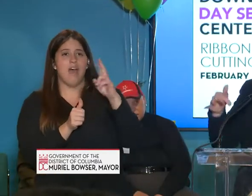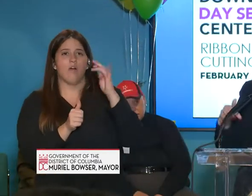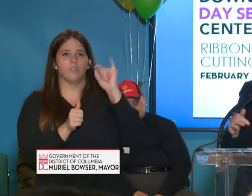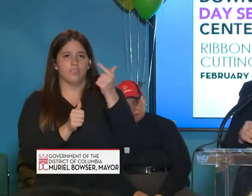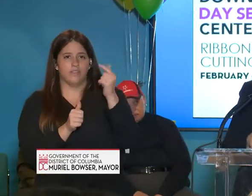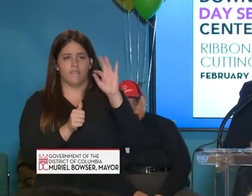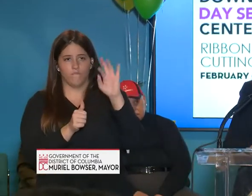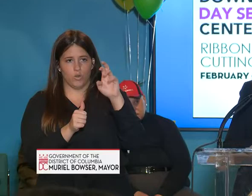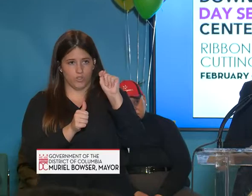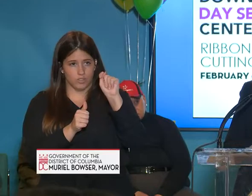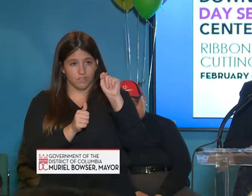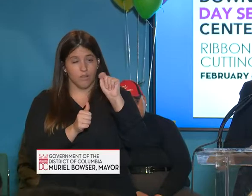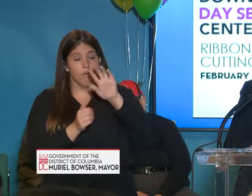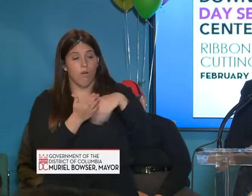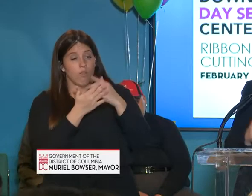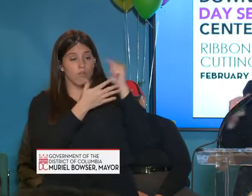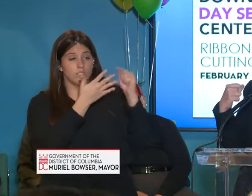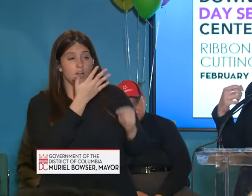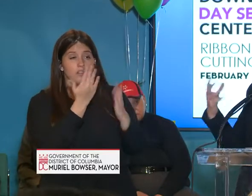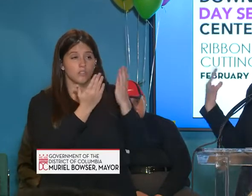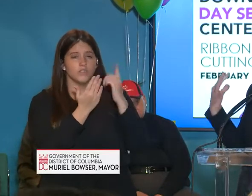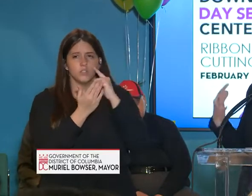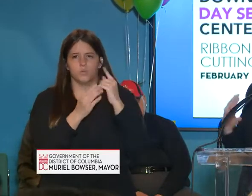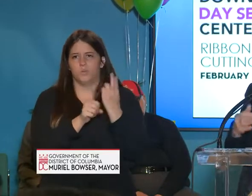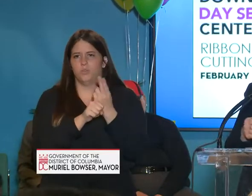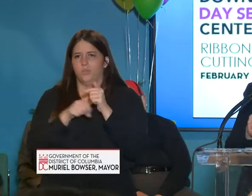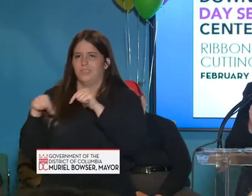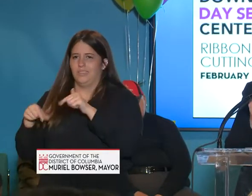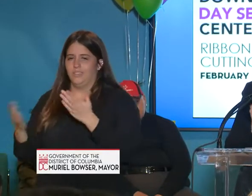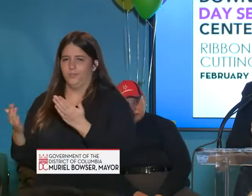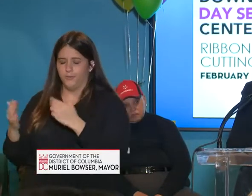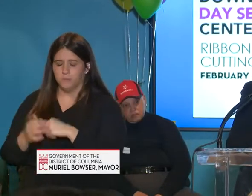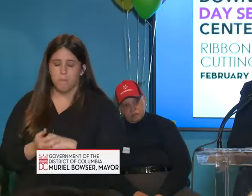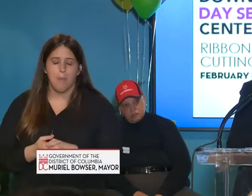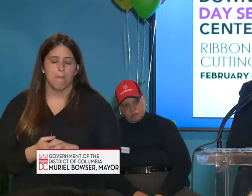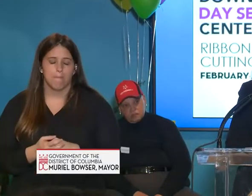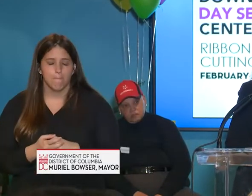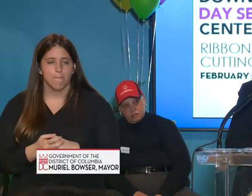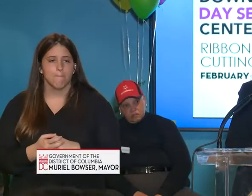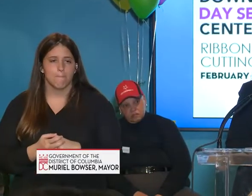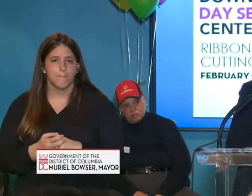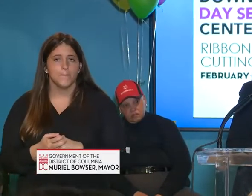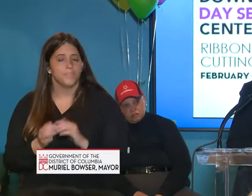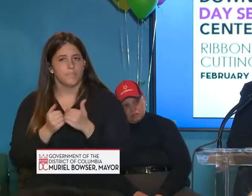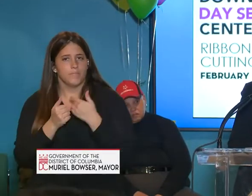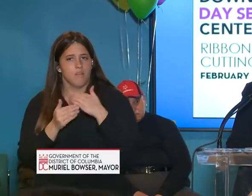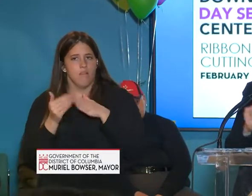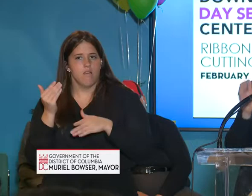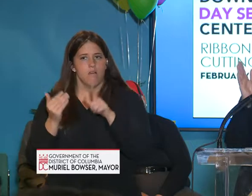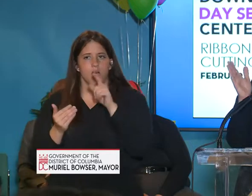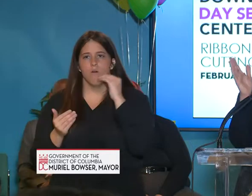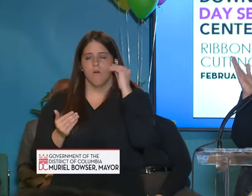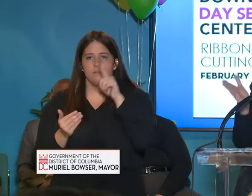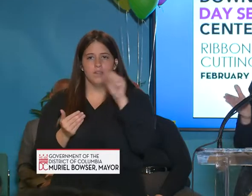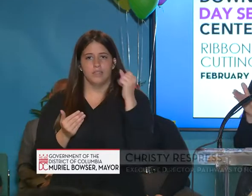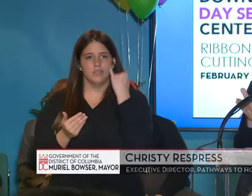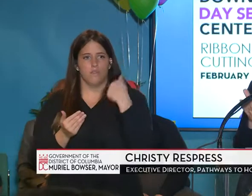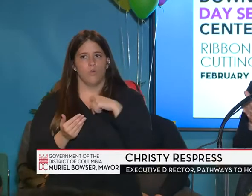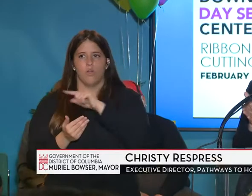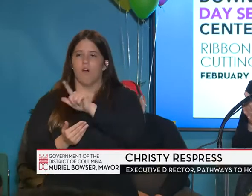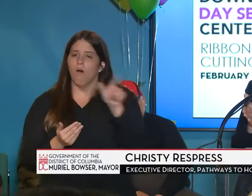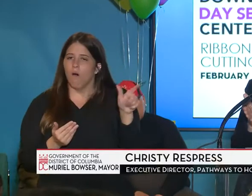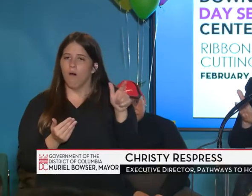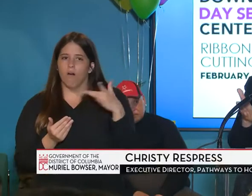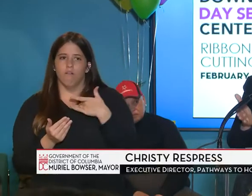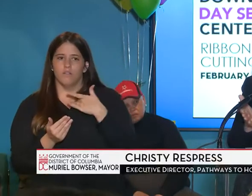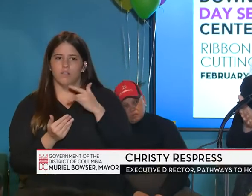all those other services I mentioned here. You know, you've heard this from everybody before. We know that we're only going to end homelessness here if we are all kind of reading from